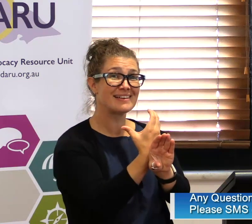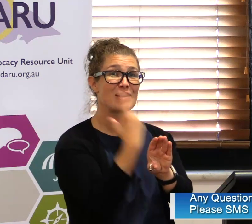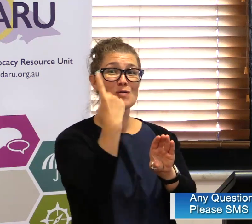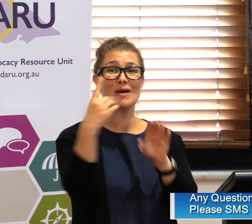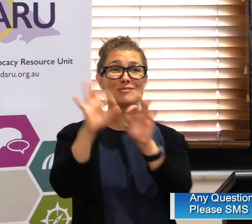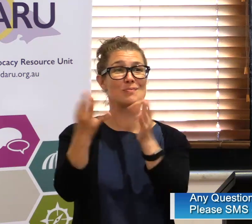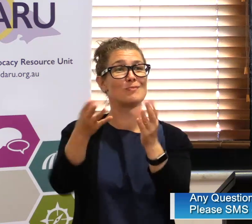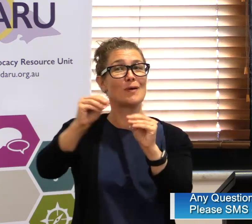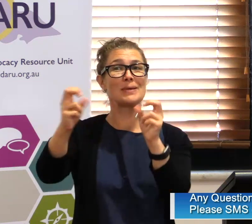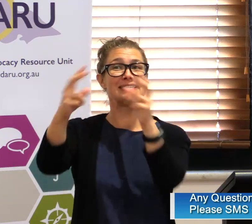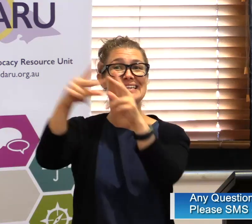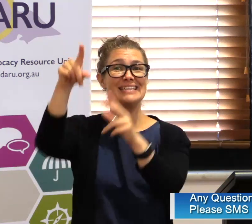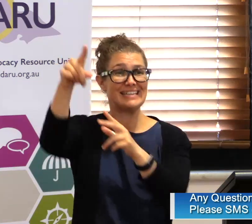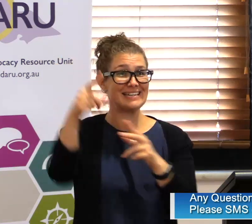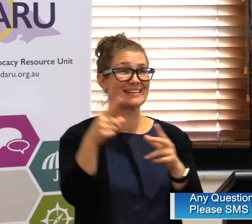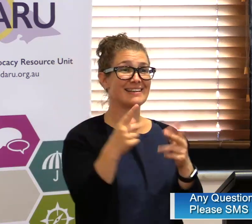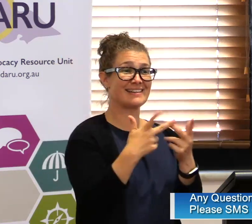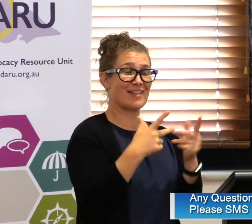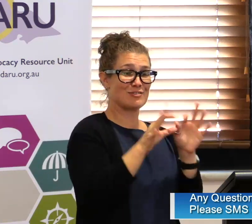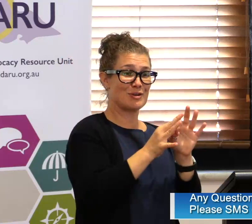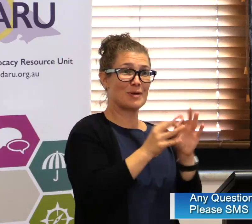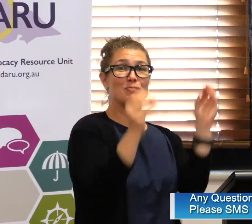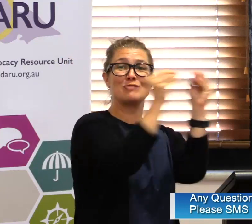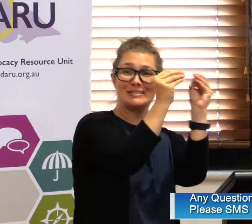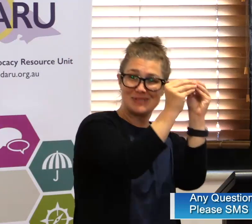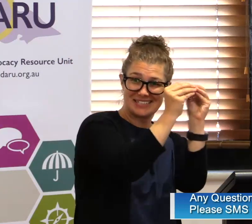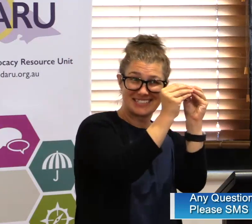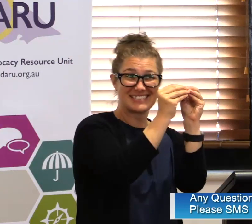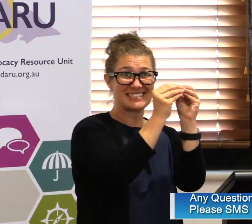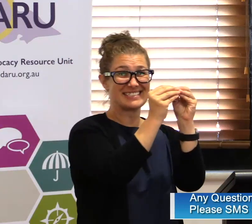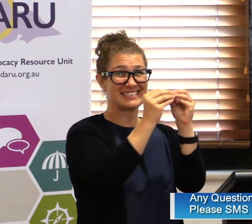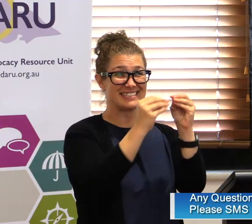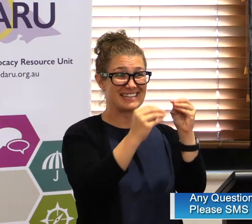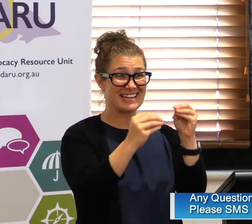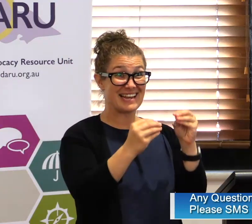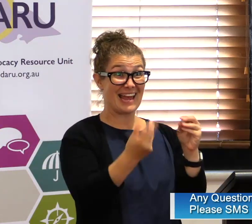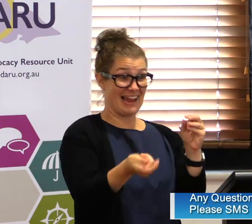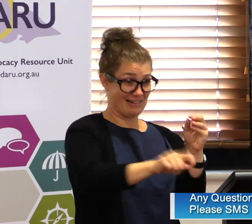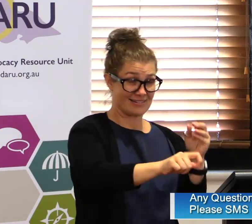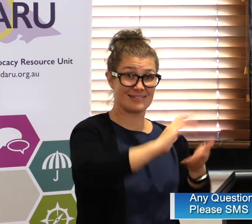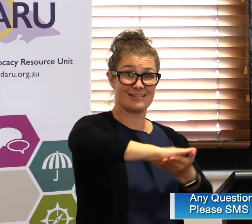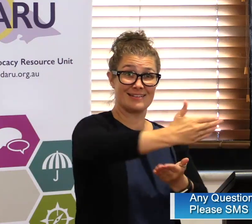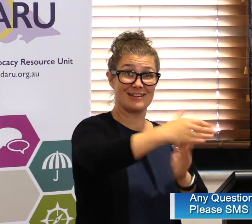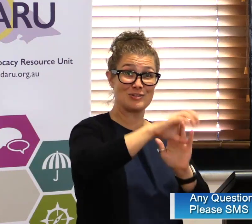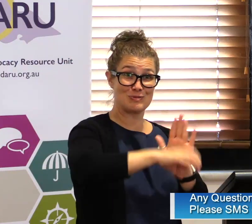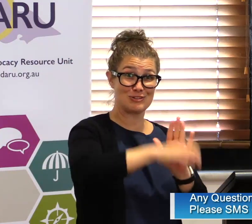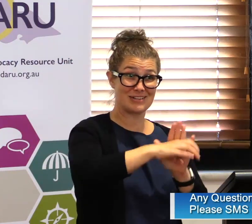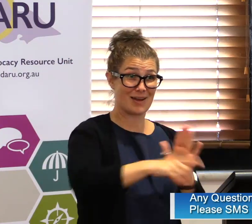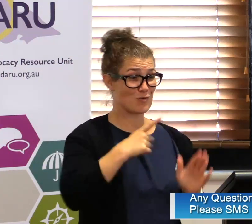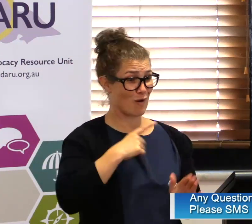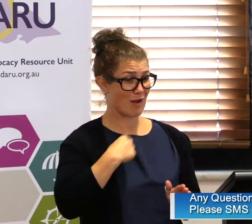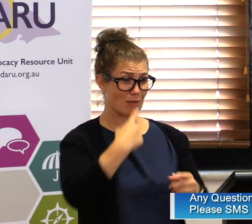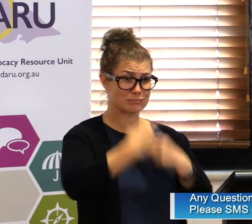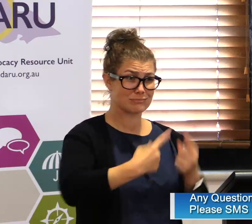in Sydney, one interpreter in Brisbane next to the computer. And the reason I tell that story, it's kind of, if you